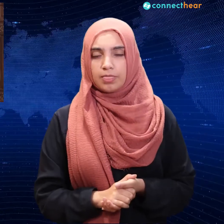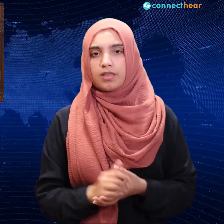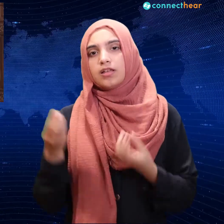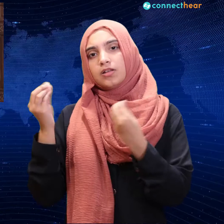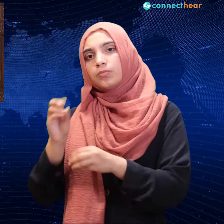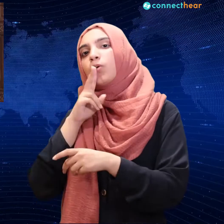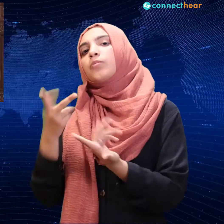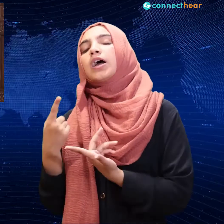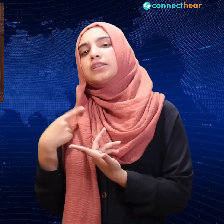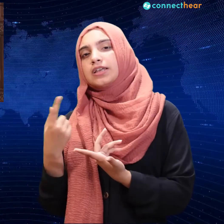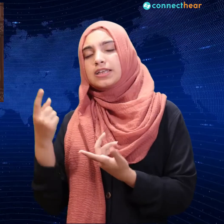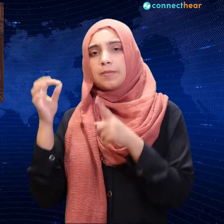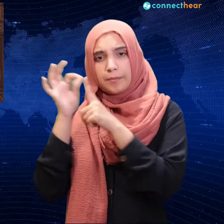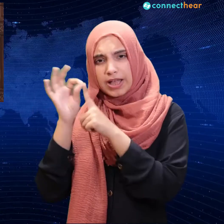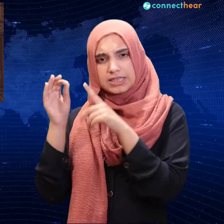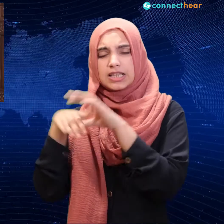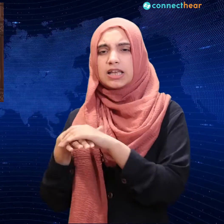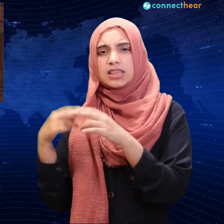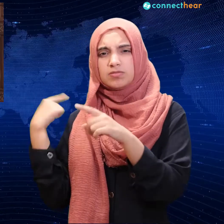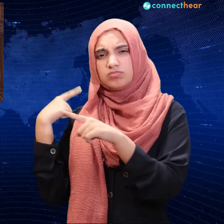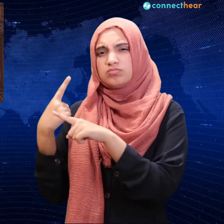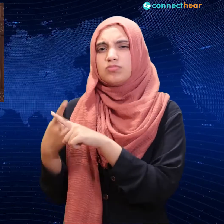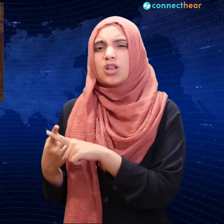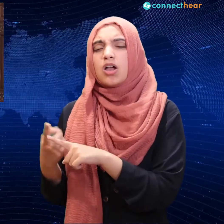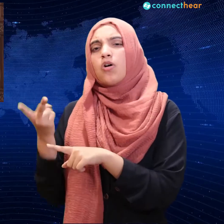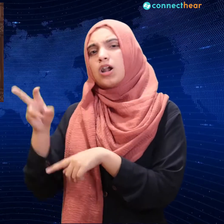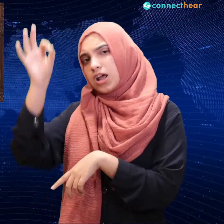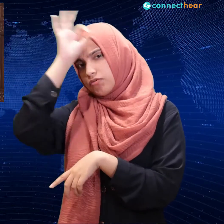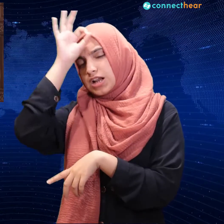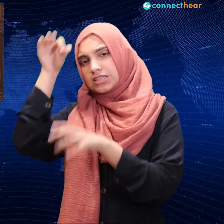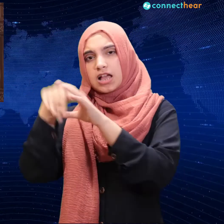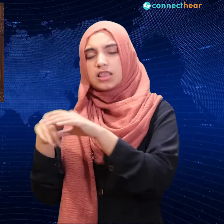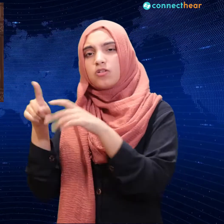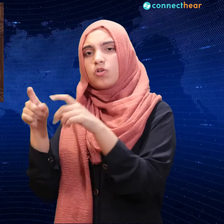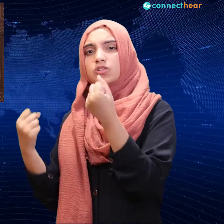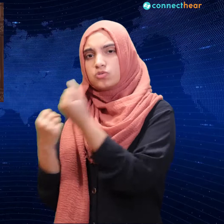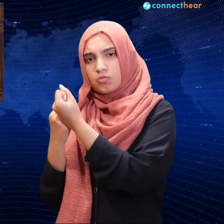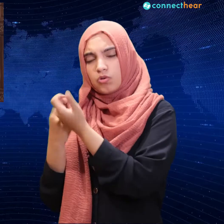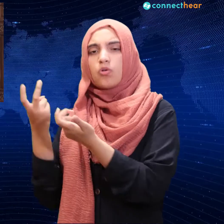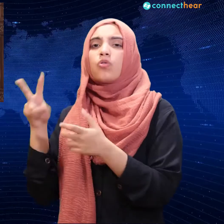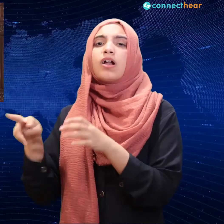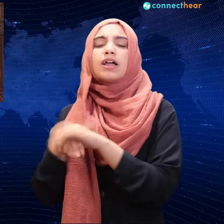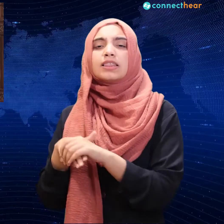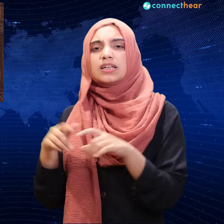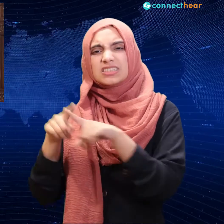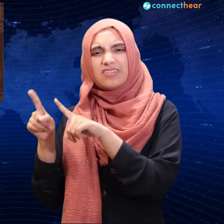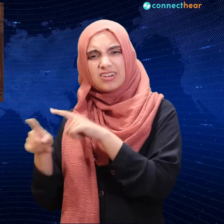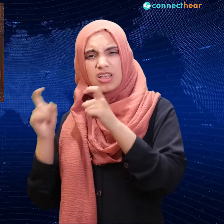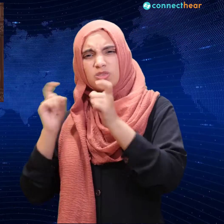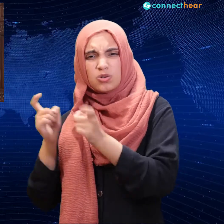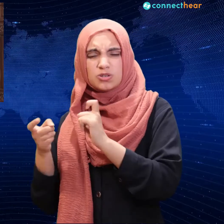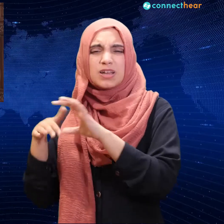Anthony Blinken suggested that Pakistan's role in Afghanistan has been shaped by its concerns about its enemy and